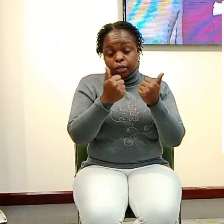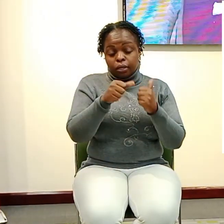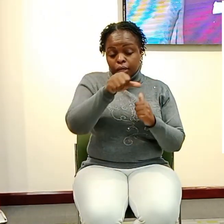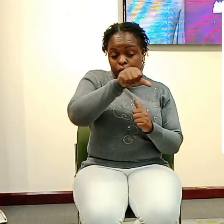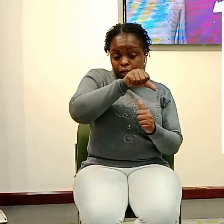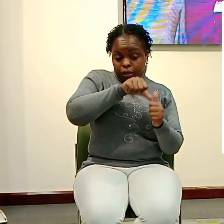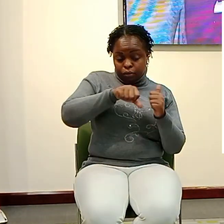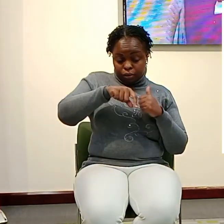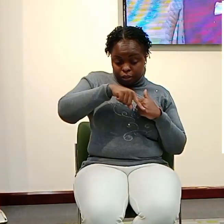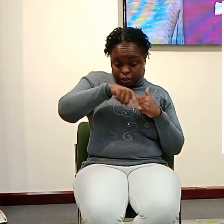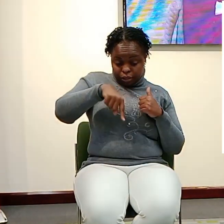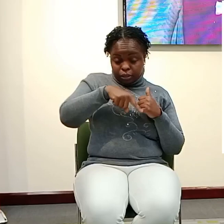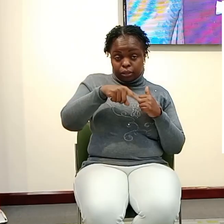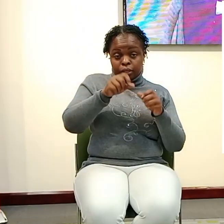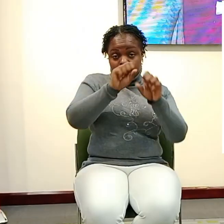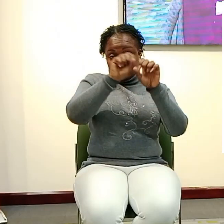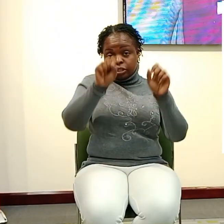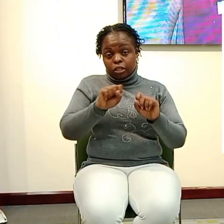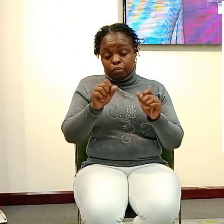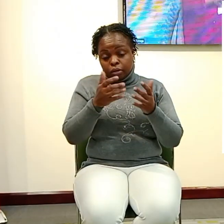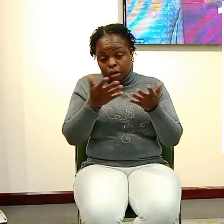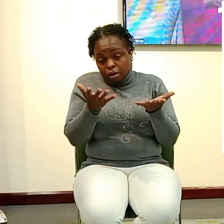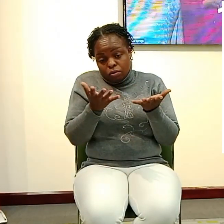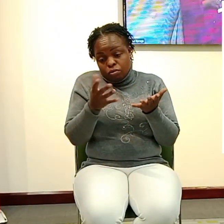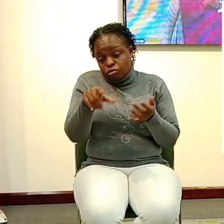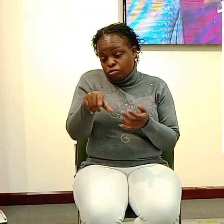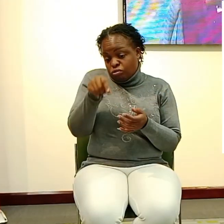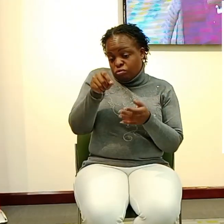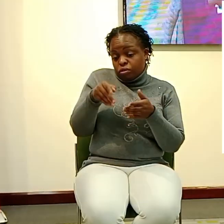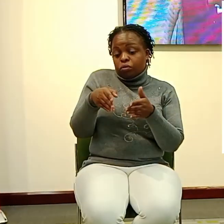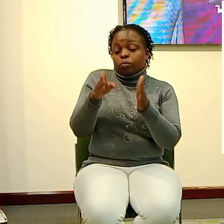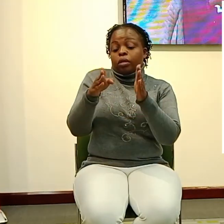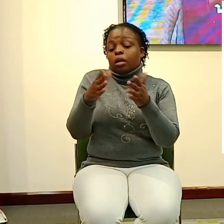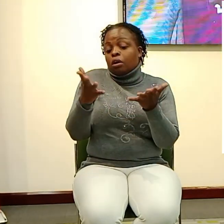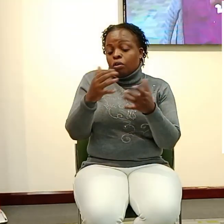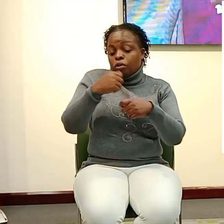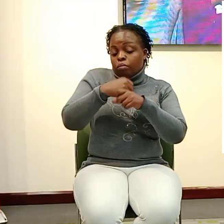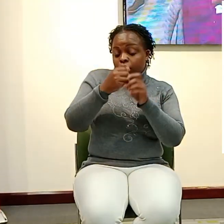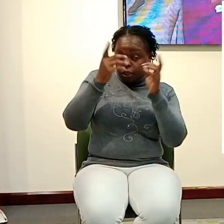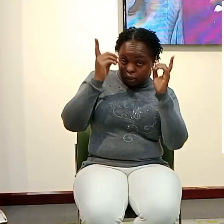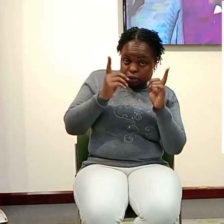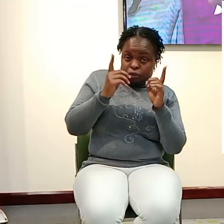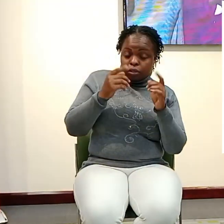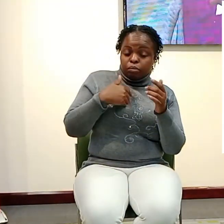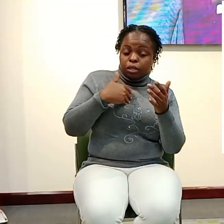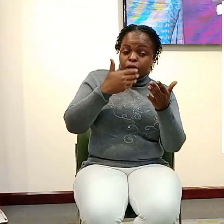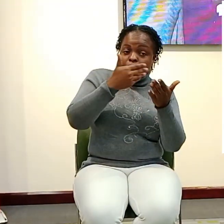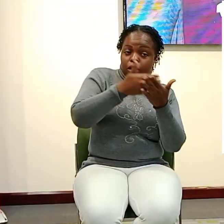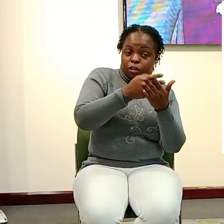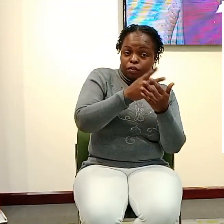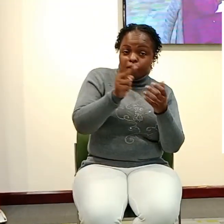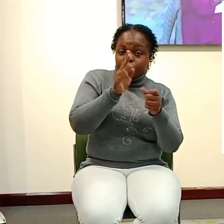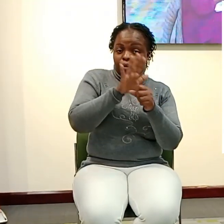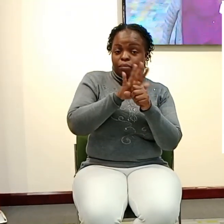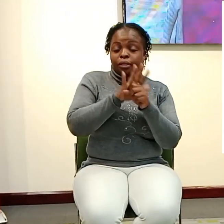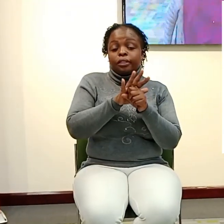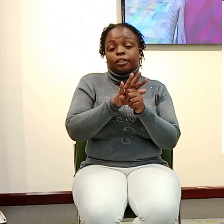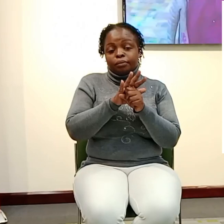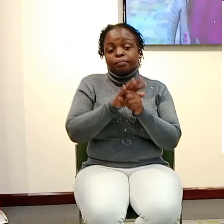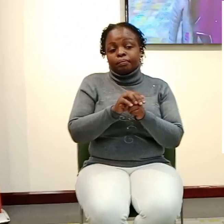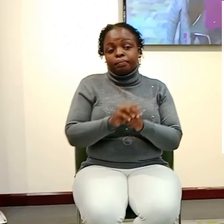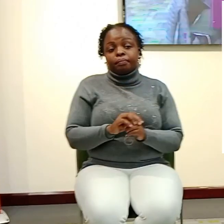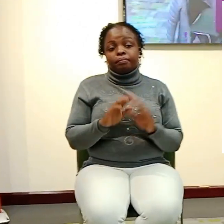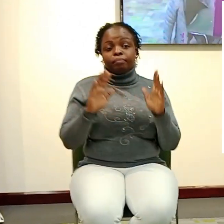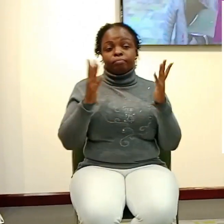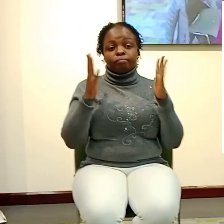around us shape how you take your direction and make decisions. I thank you very much. Merci beaucoup. Asanteni sana. Thank you.